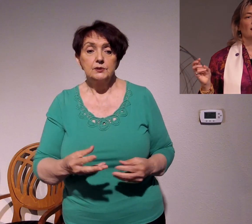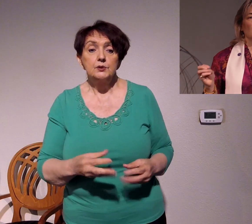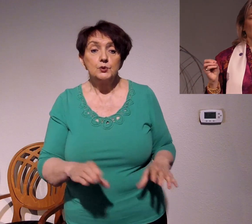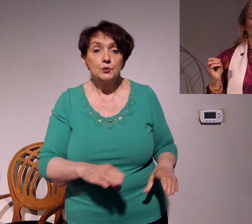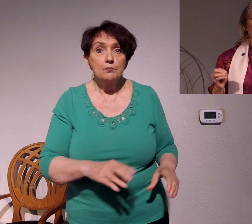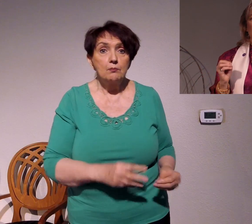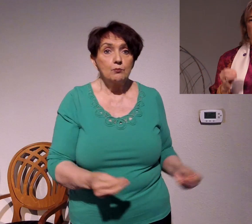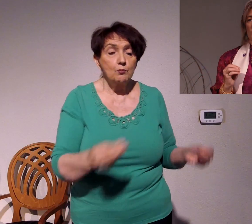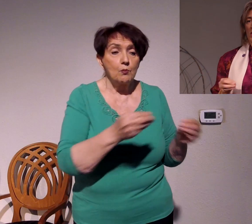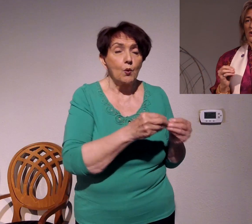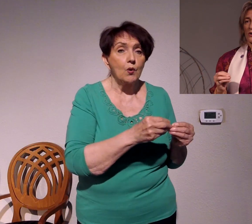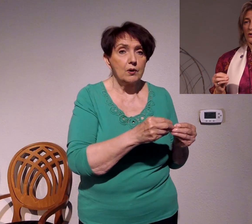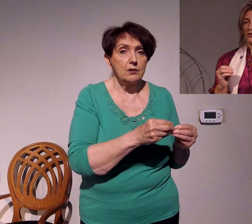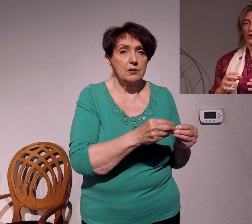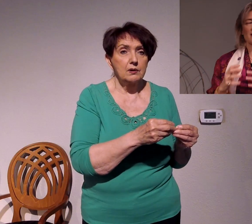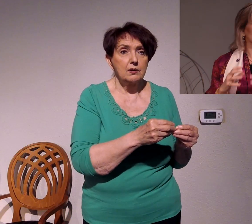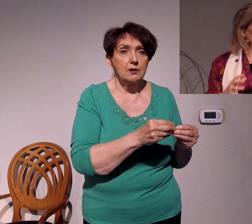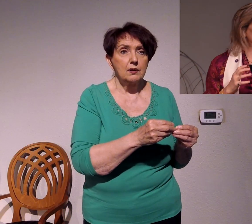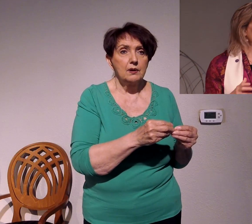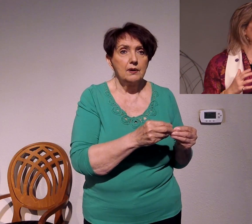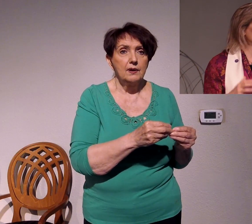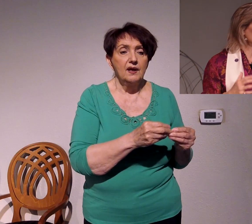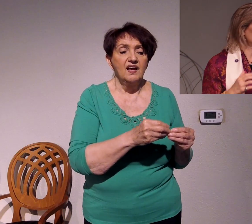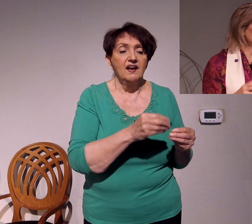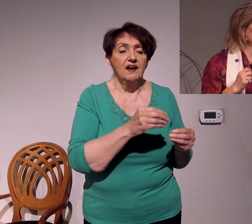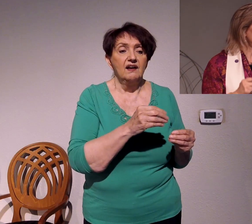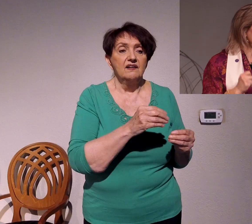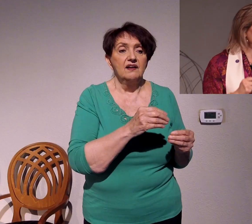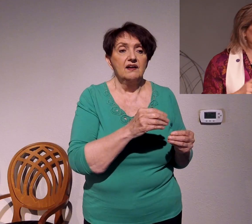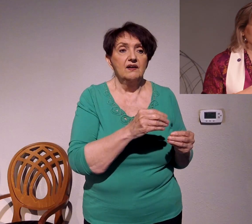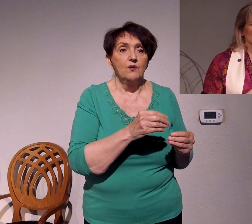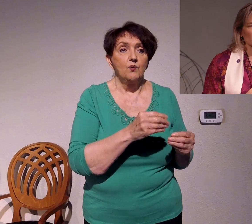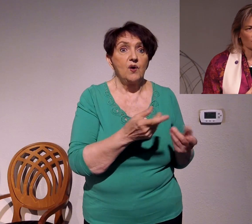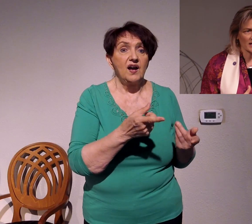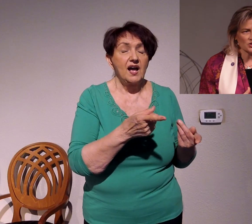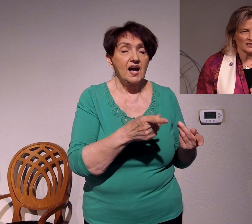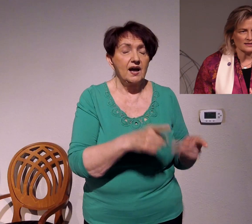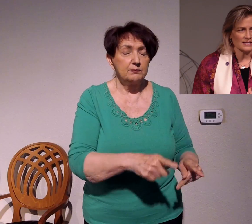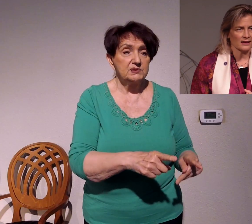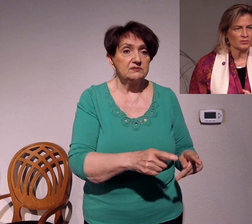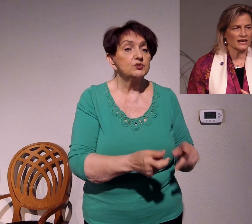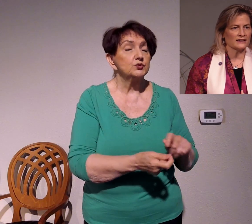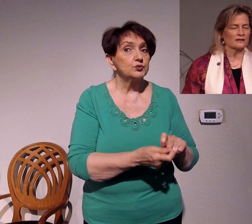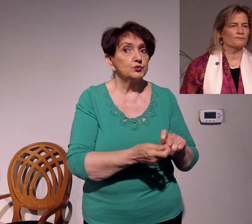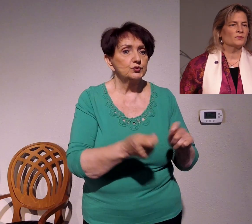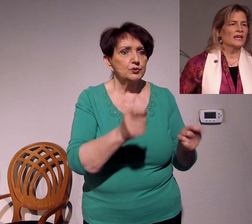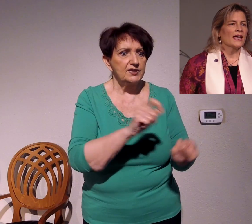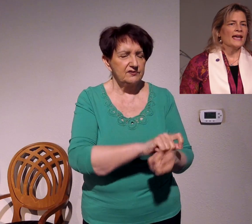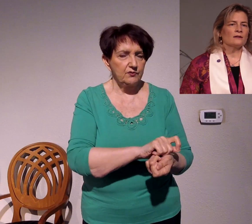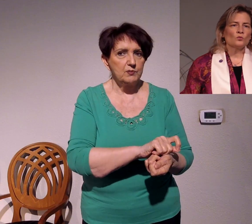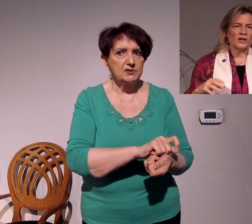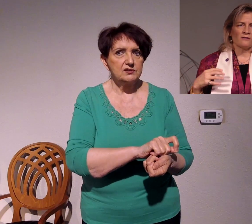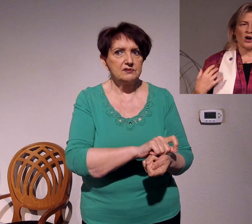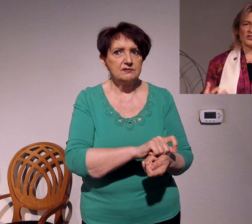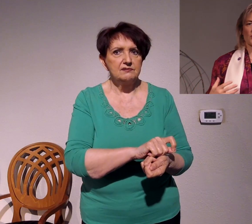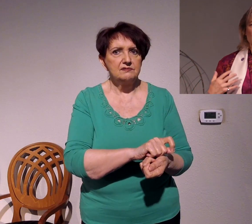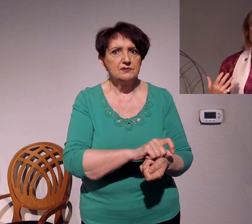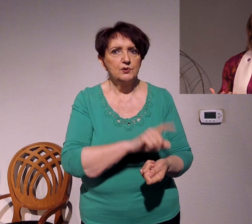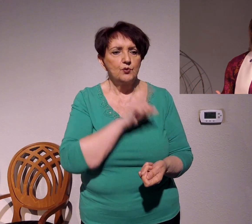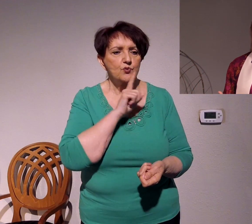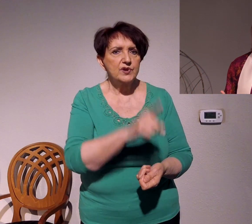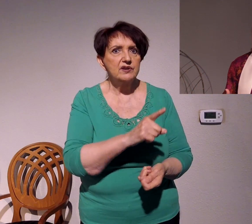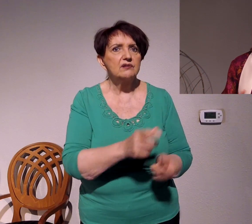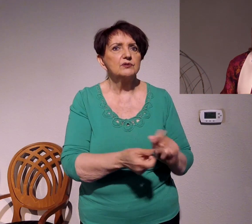zone, that's where transformation, some true transformation can take place. And what I've